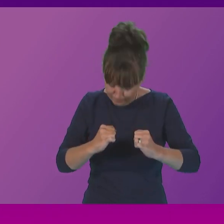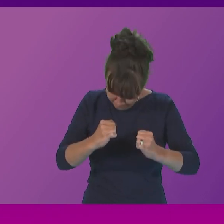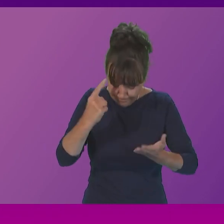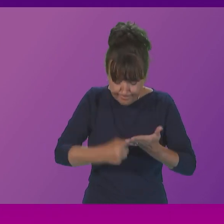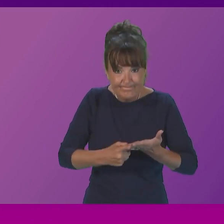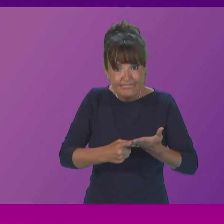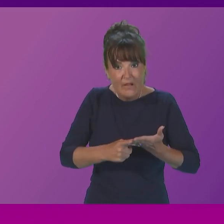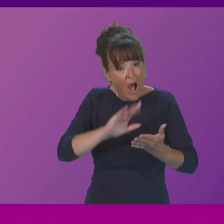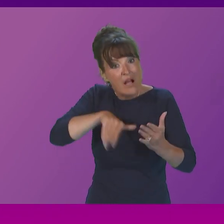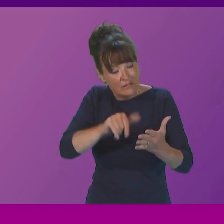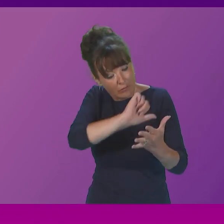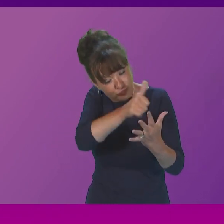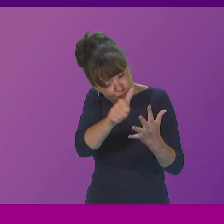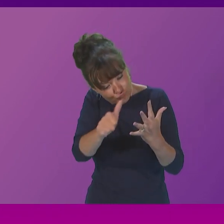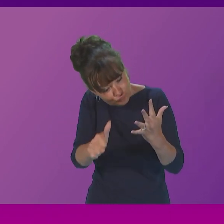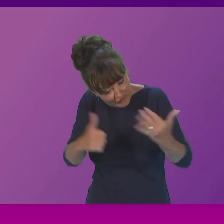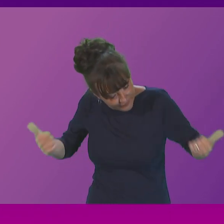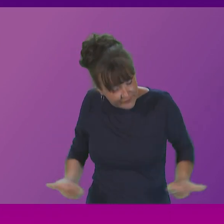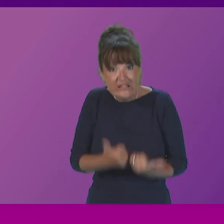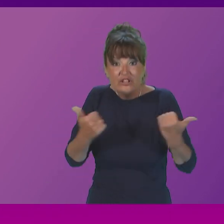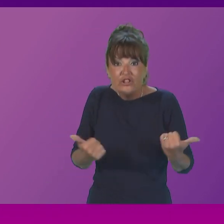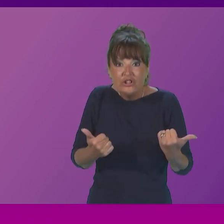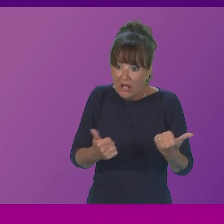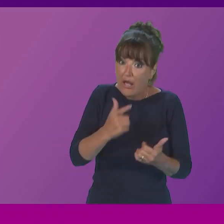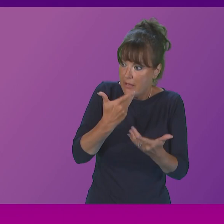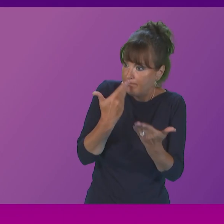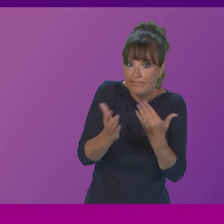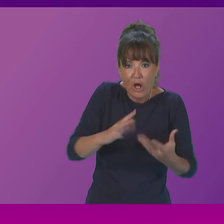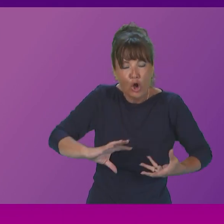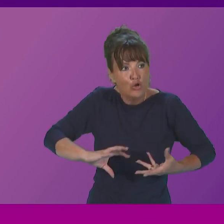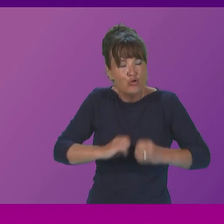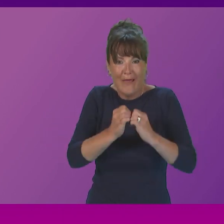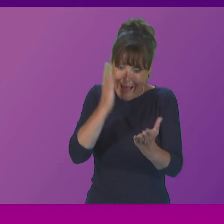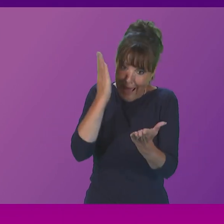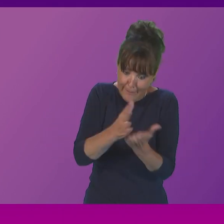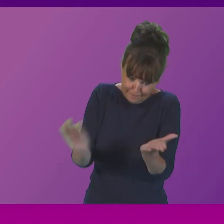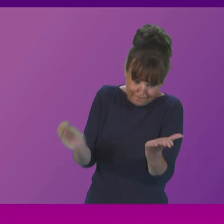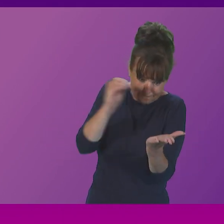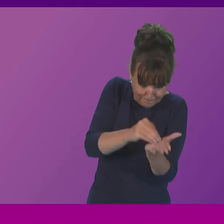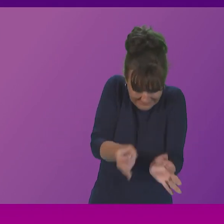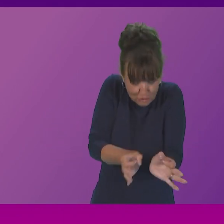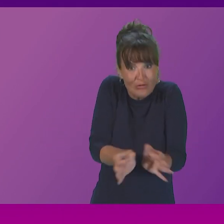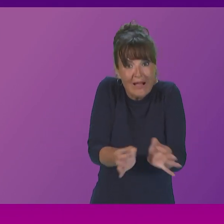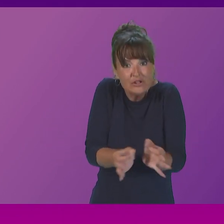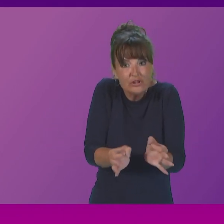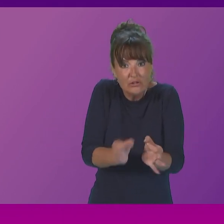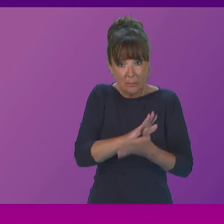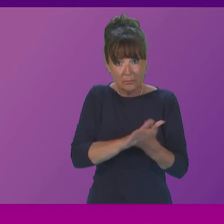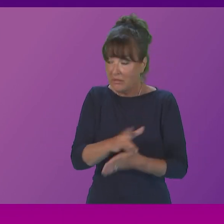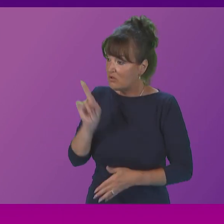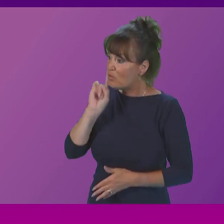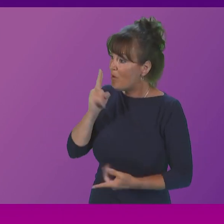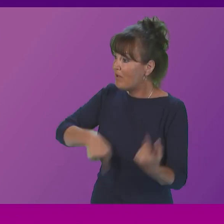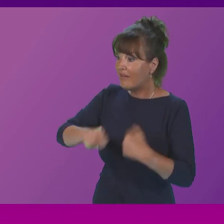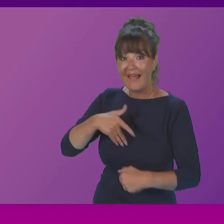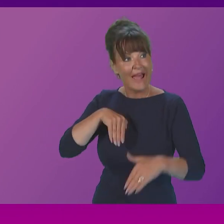continually have to take unless we do something about the systemic issues that prevent women from thinking that this room is not just not